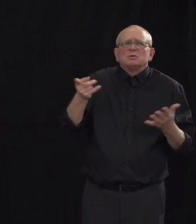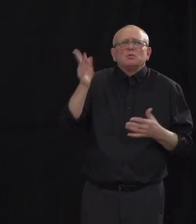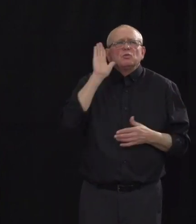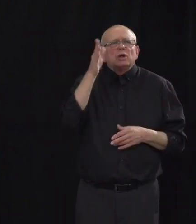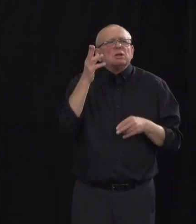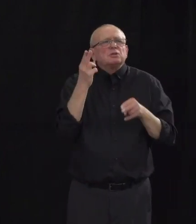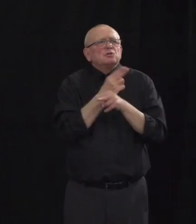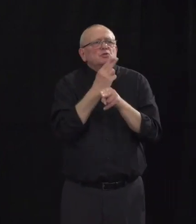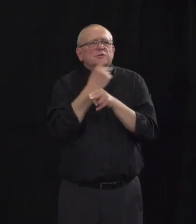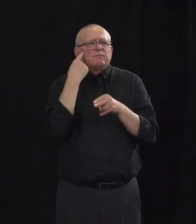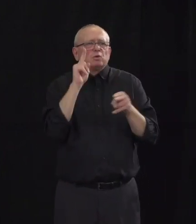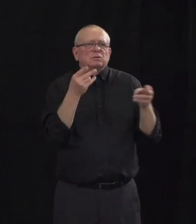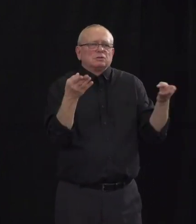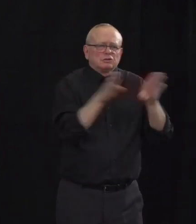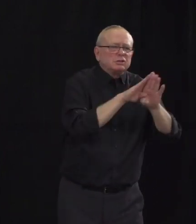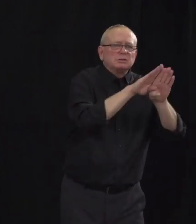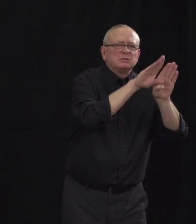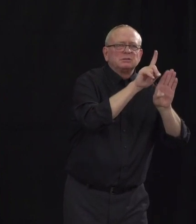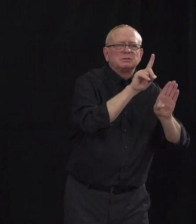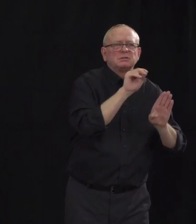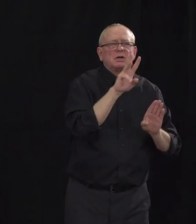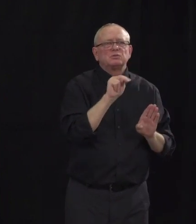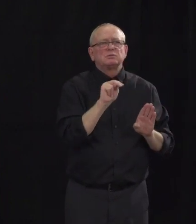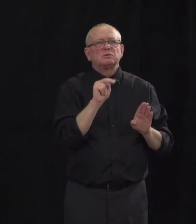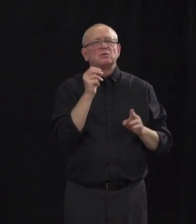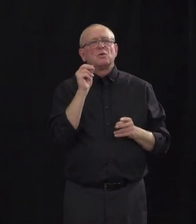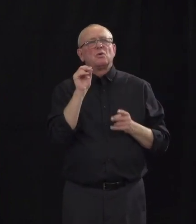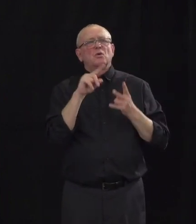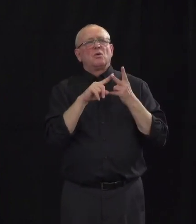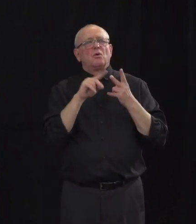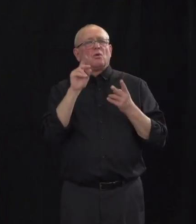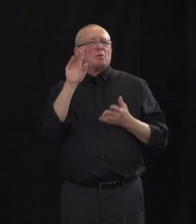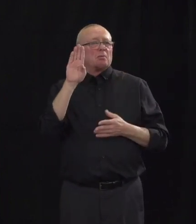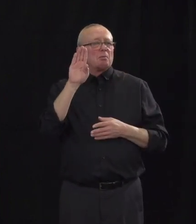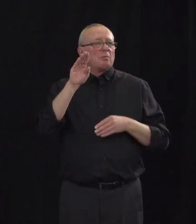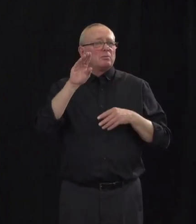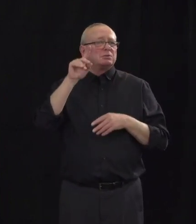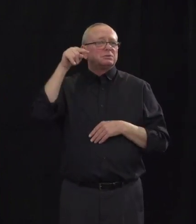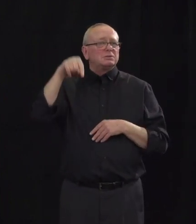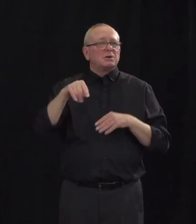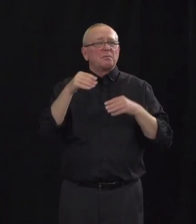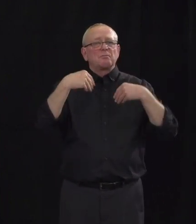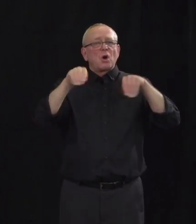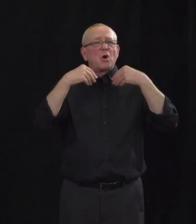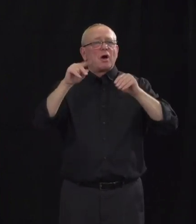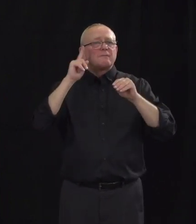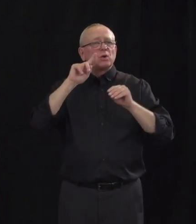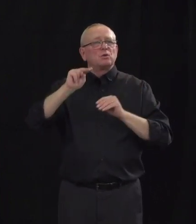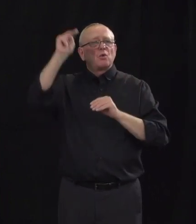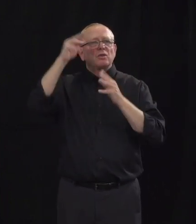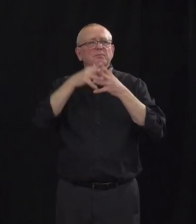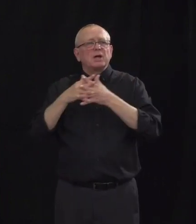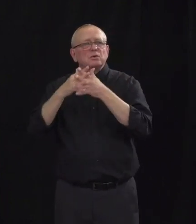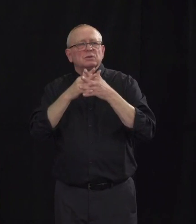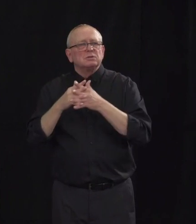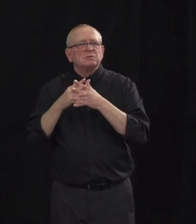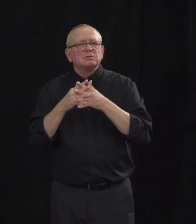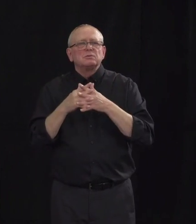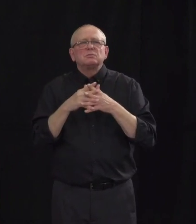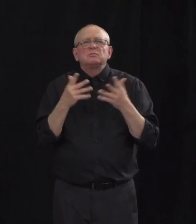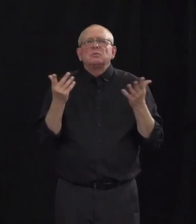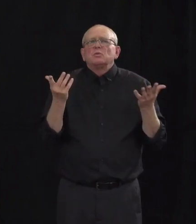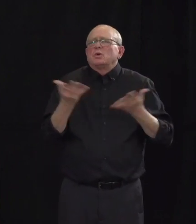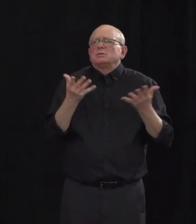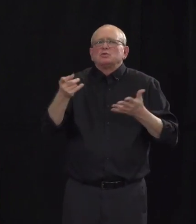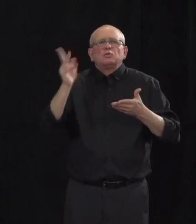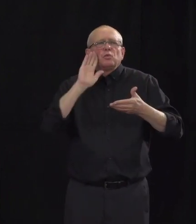markets are you considering pursuing with your North American partners? On the first question, Chris, no, there's no point in using curtailment.